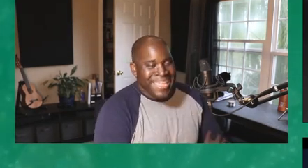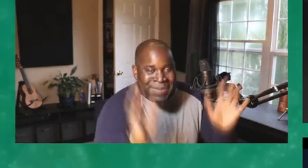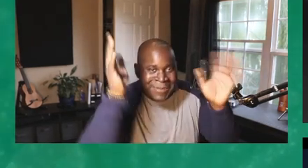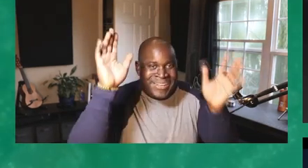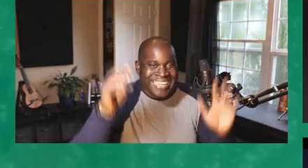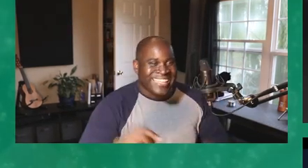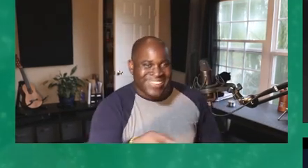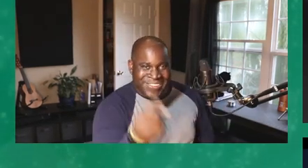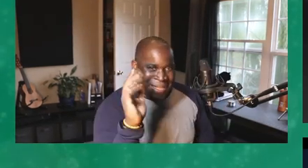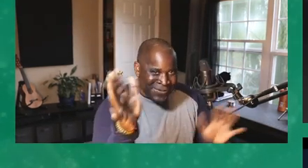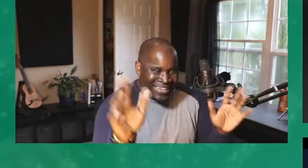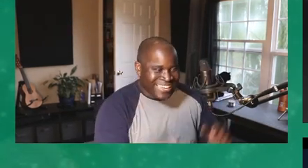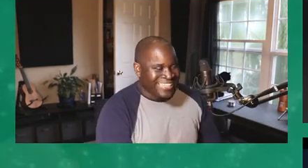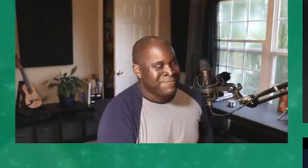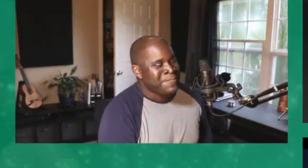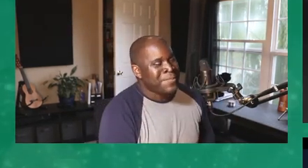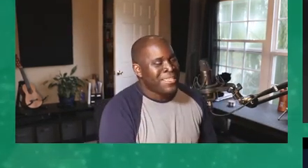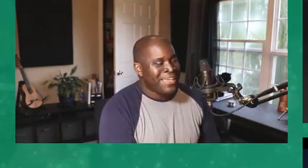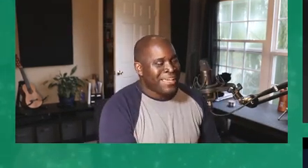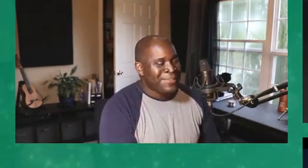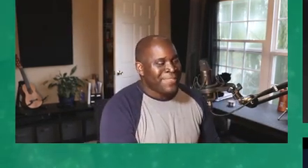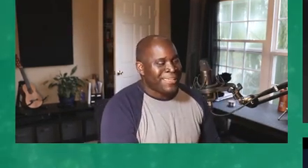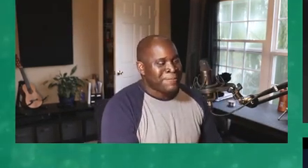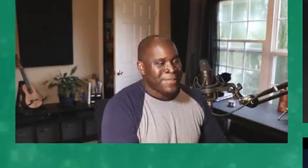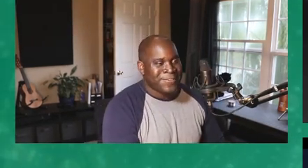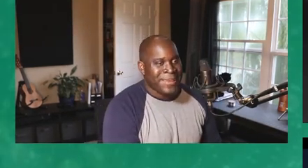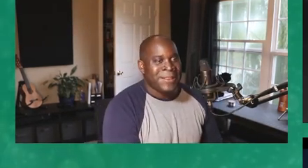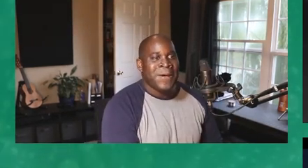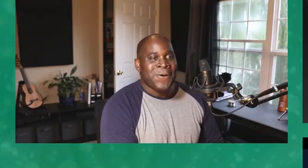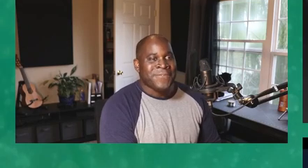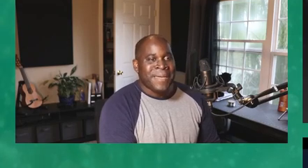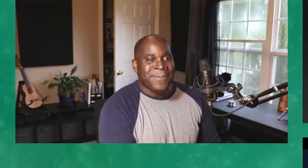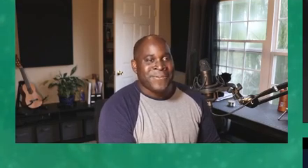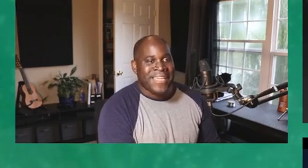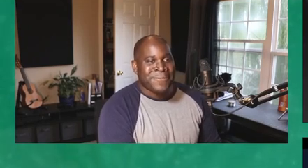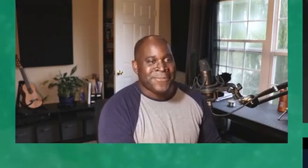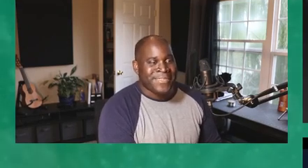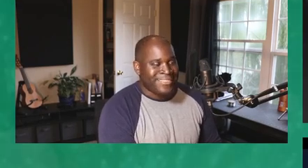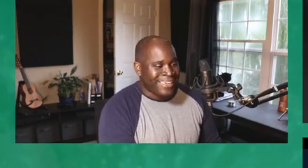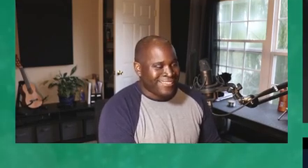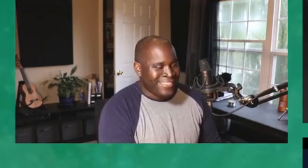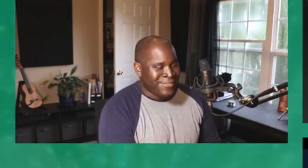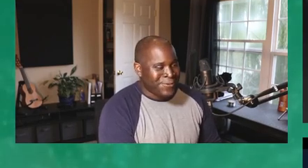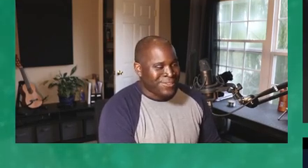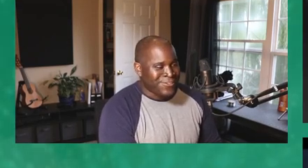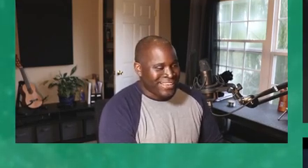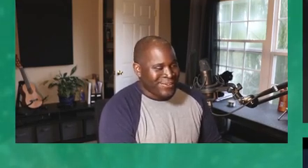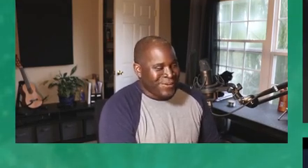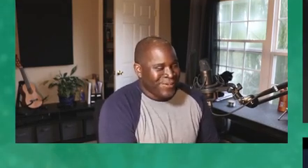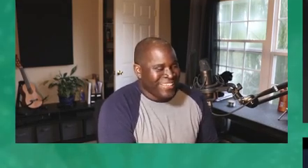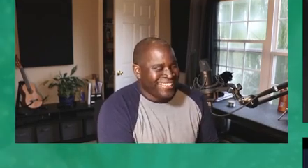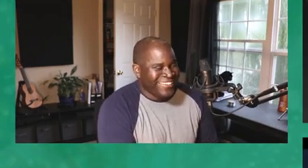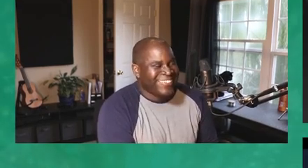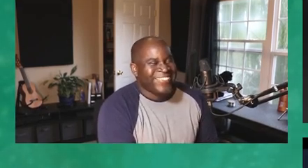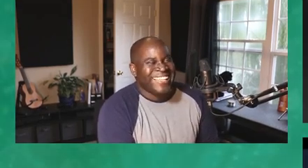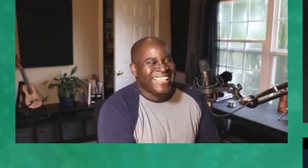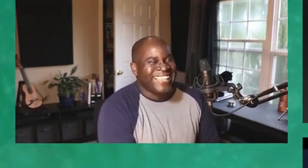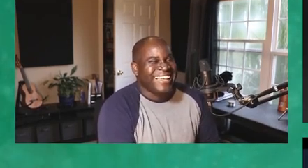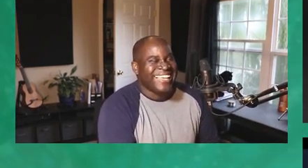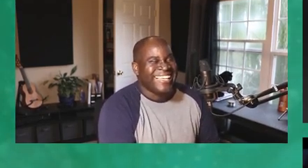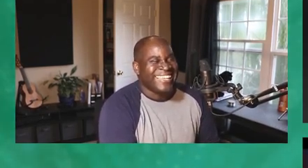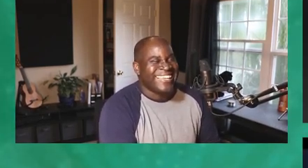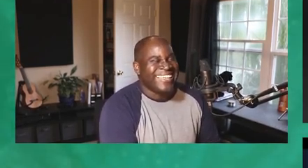She's like, hey, we did it. Good job, we did it. I love that. That's great. Also, that bow staff must be the lightest thing in the world if she can do